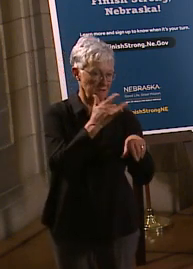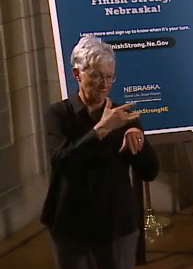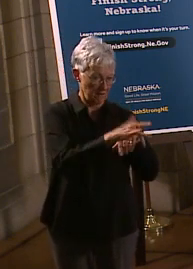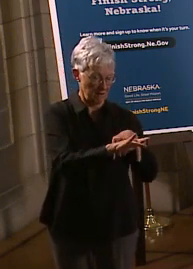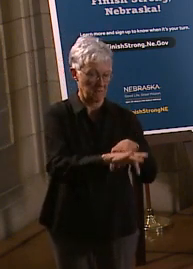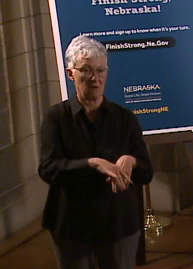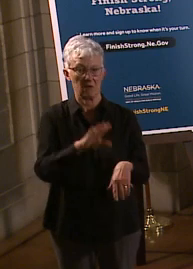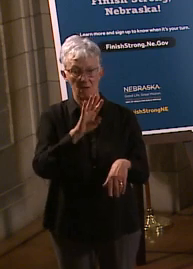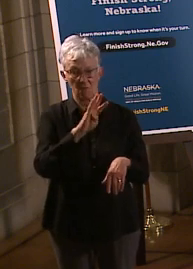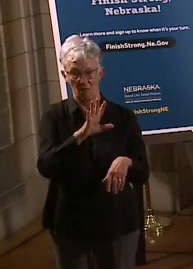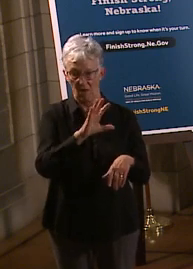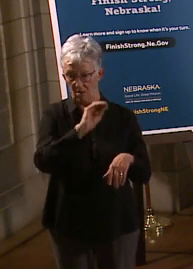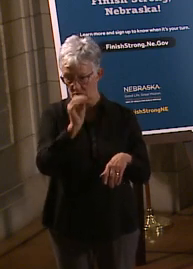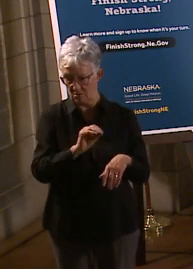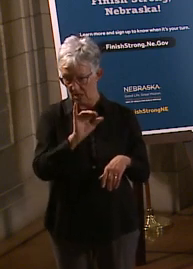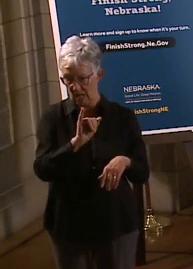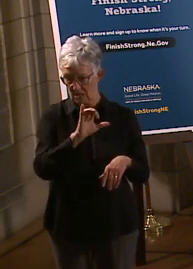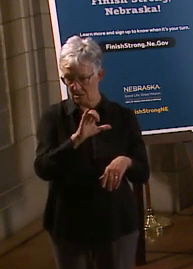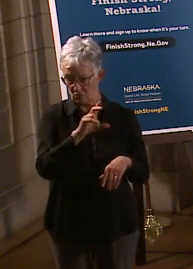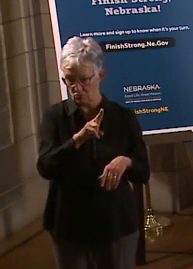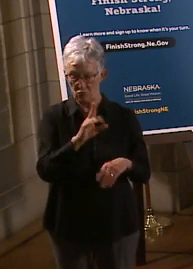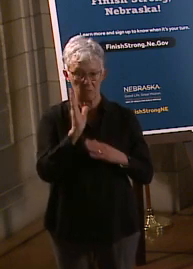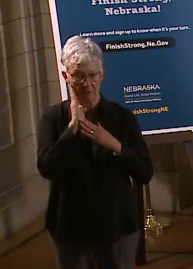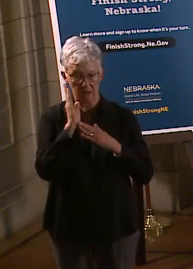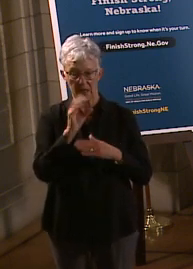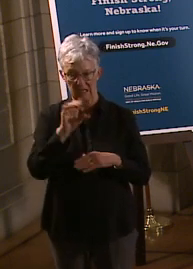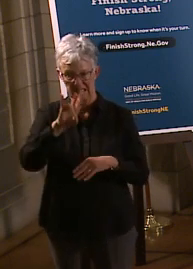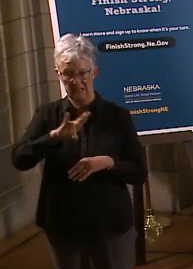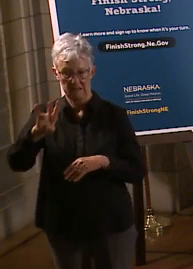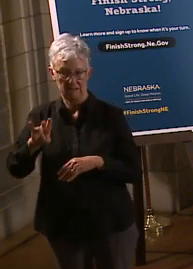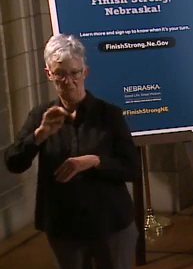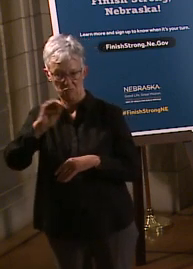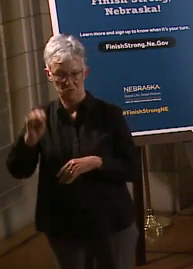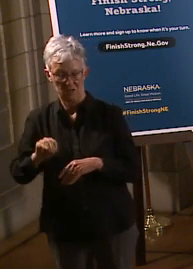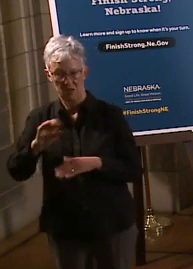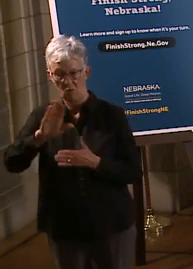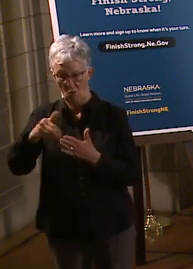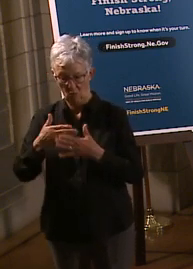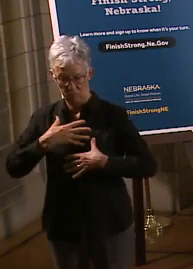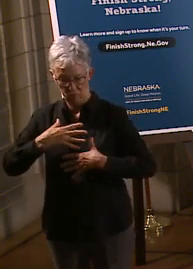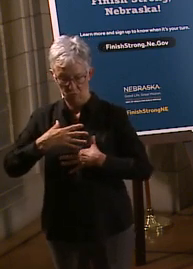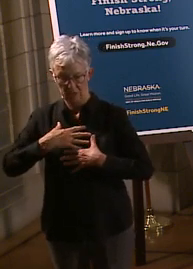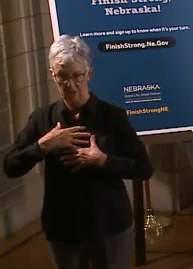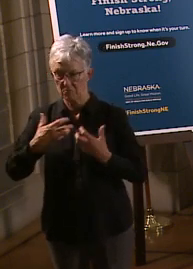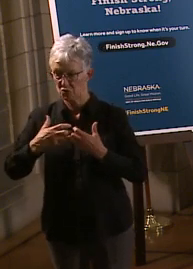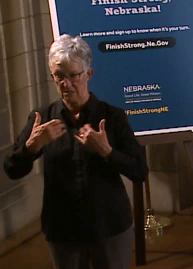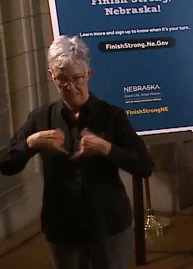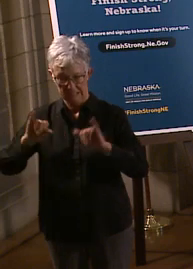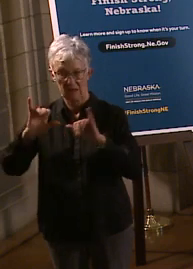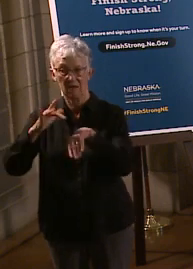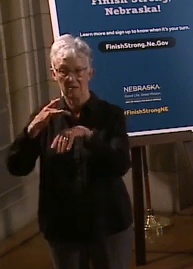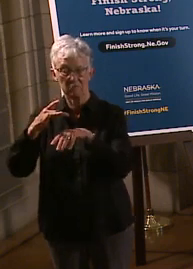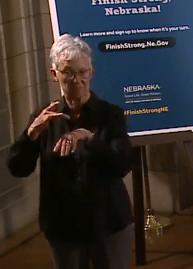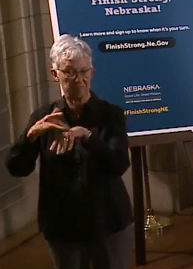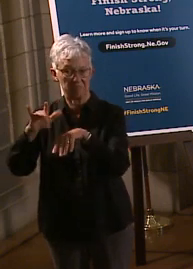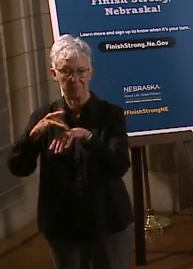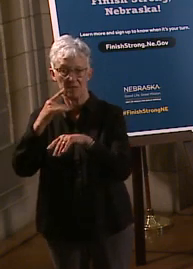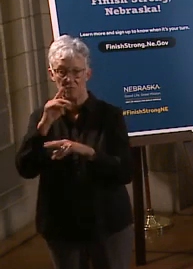77% ventilators being available. So all great news along those lines. And then with regard to vaccines, we have delivered